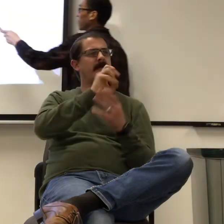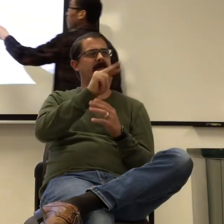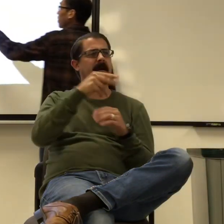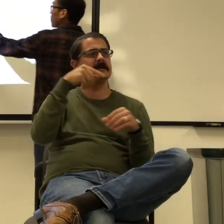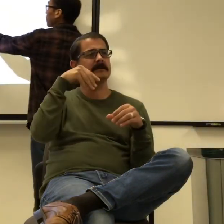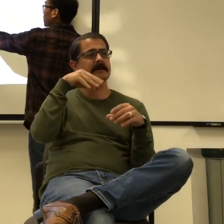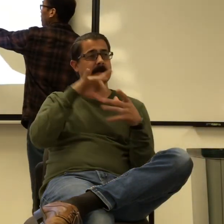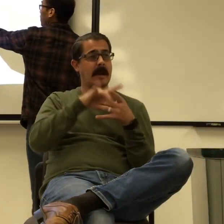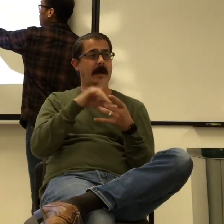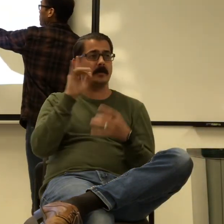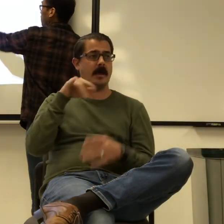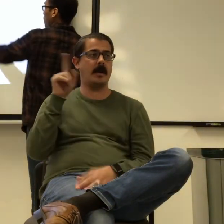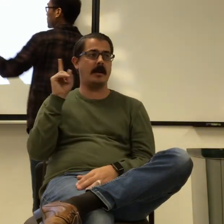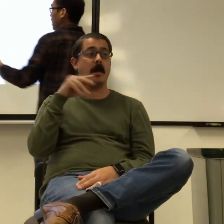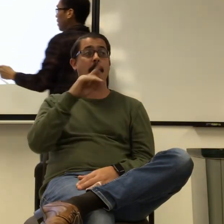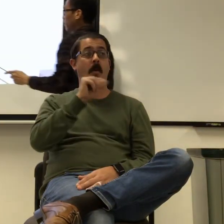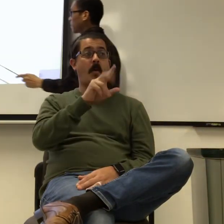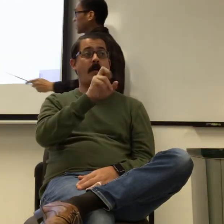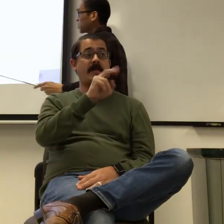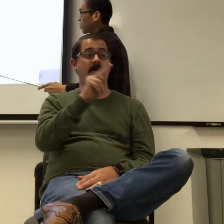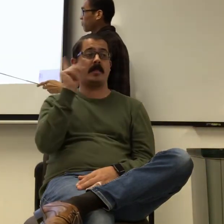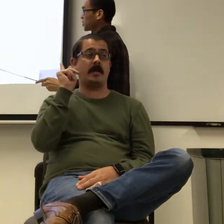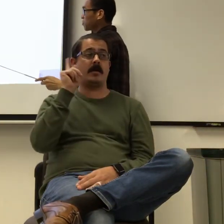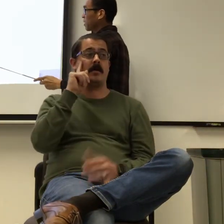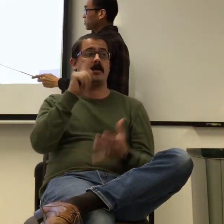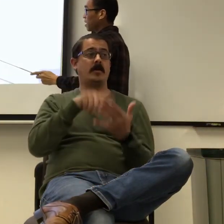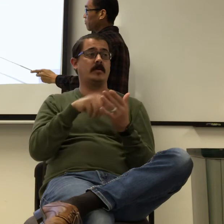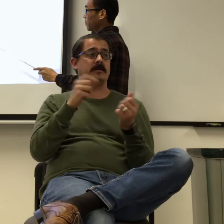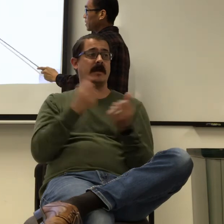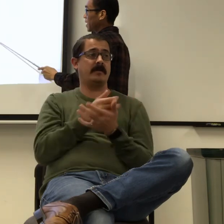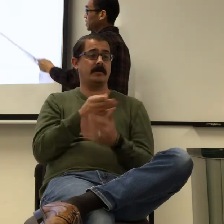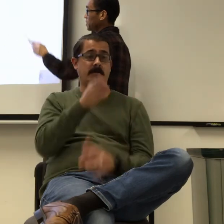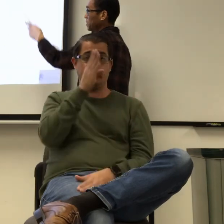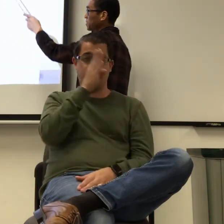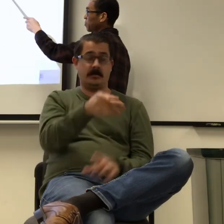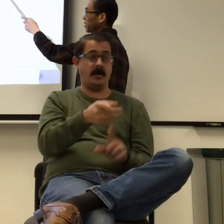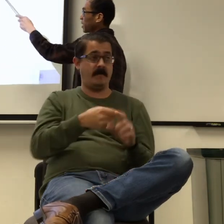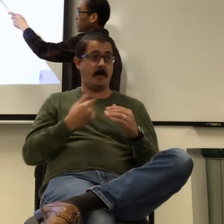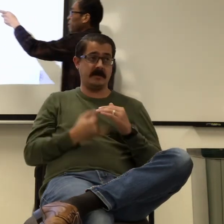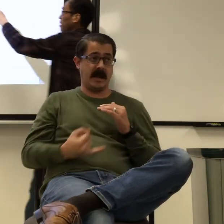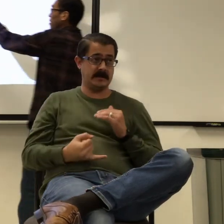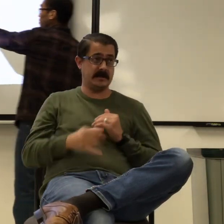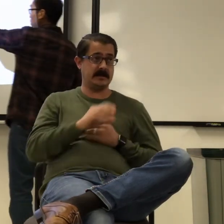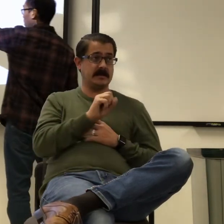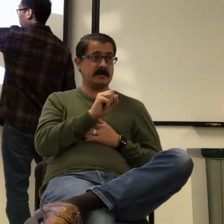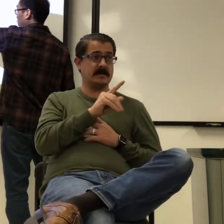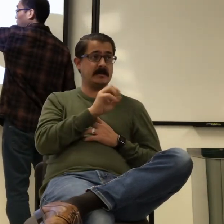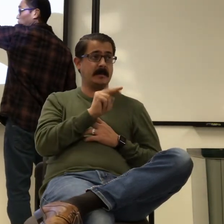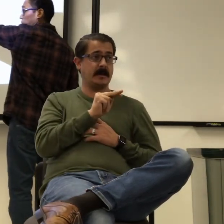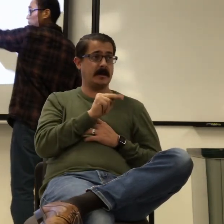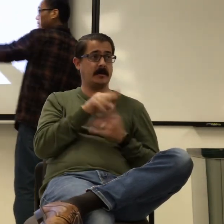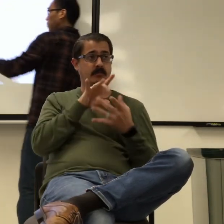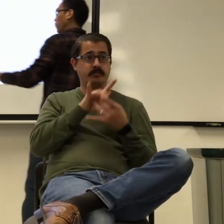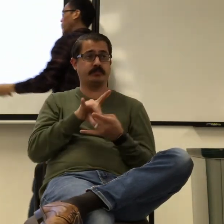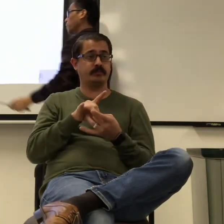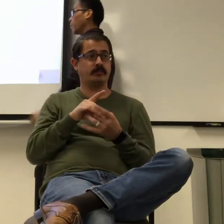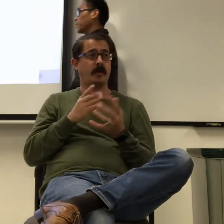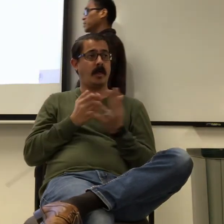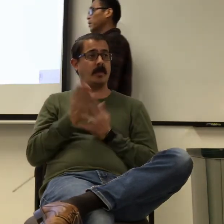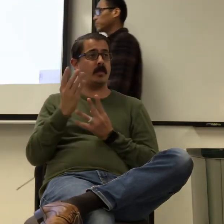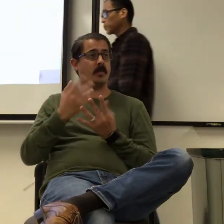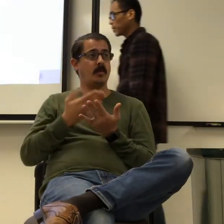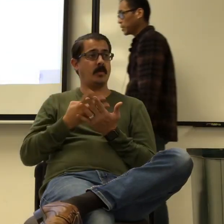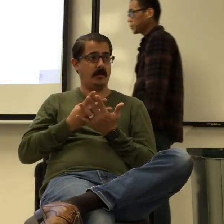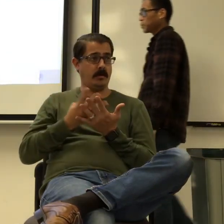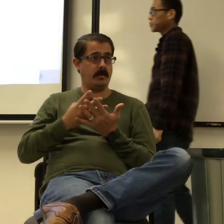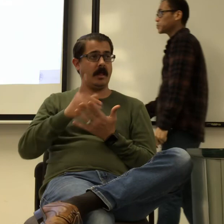there. So notice how everything is going from a straight shot from intestines and spleen to the liver first, before you go into